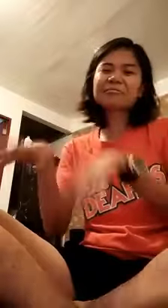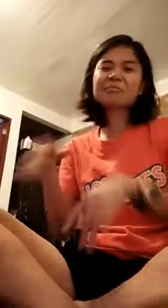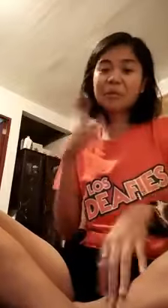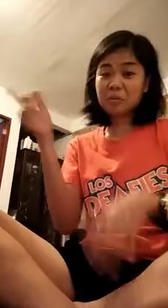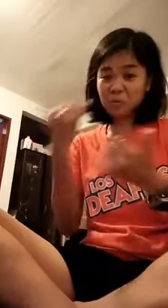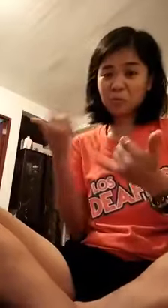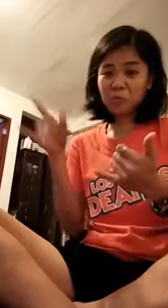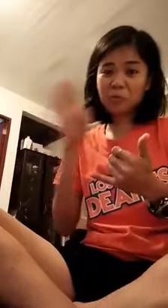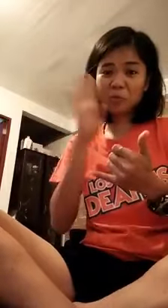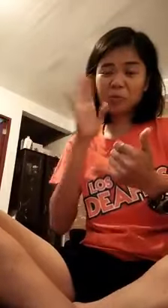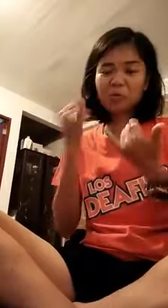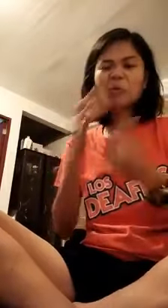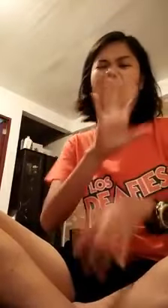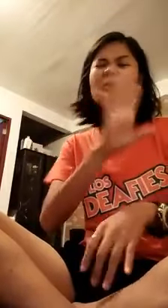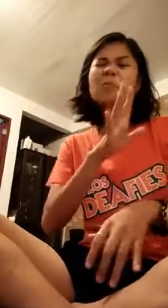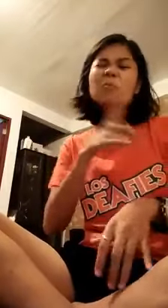So now we have the correct item.